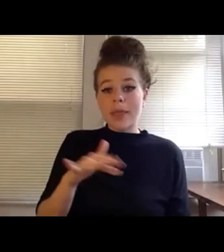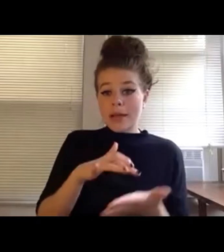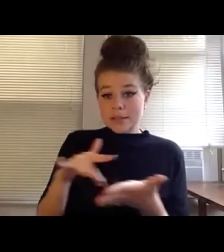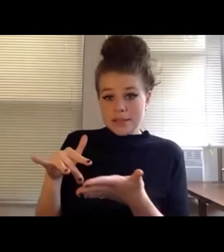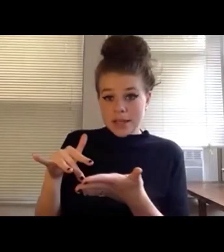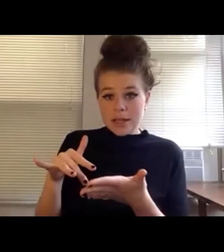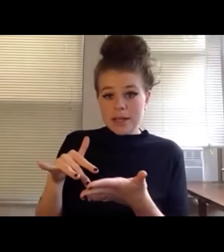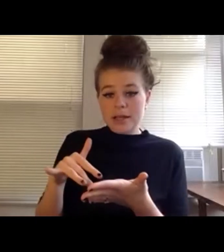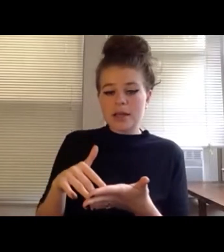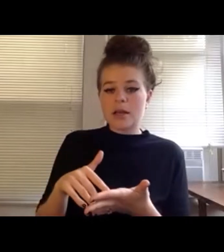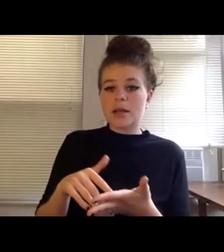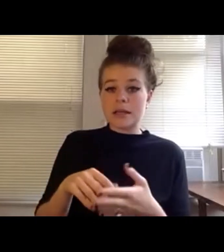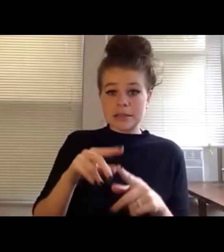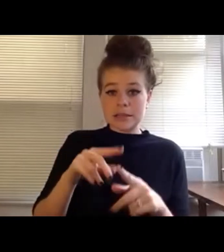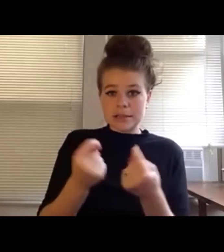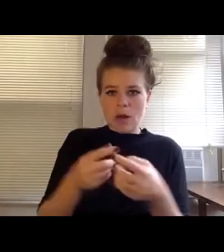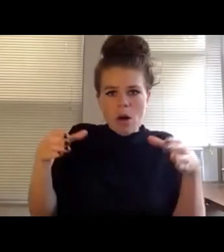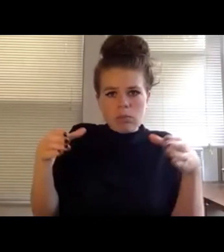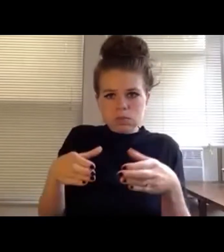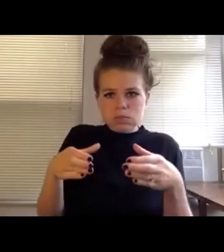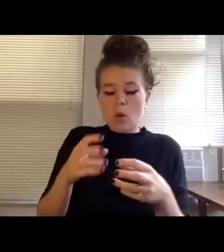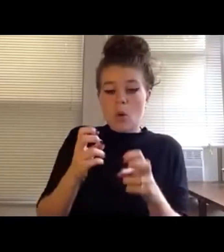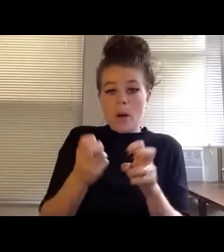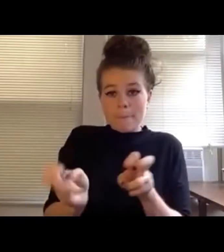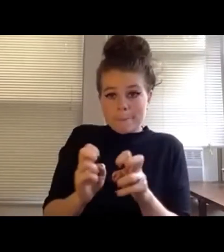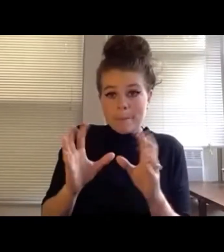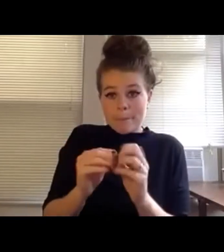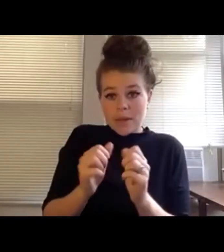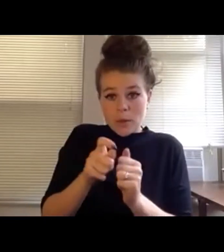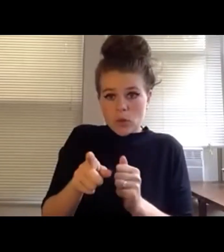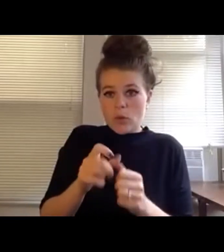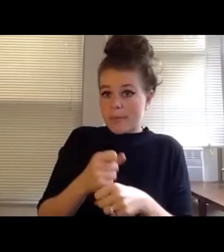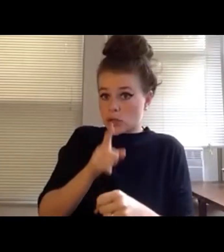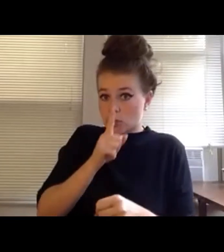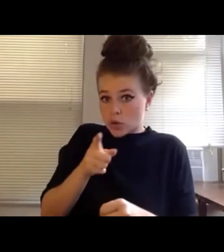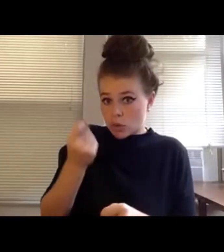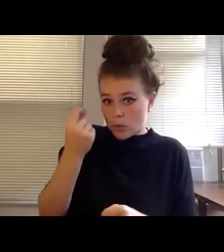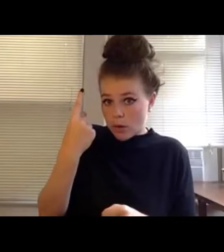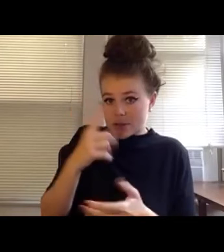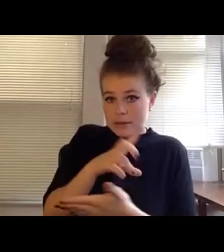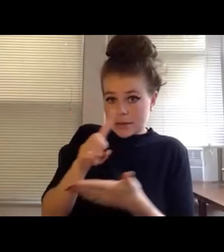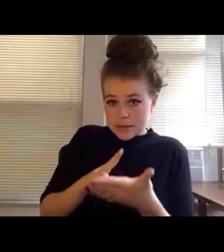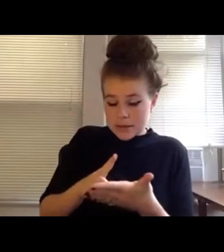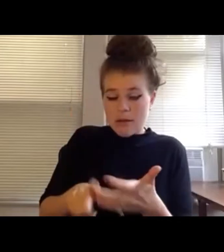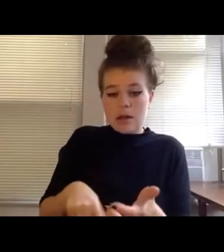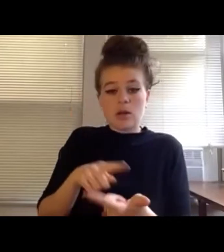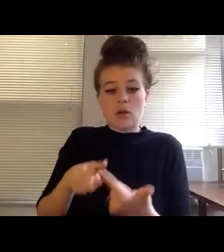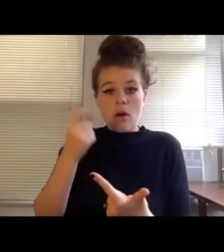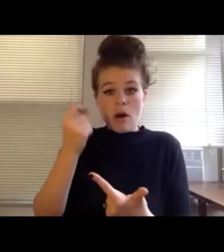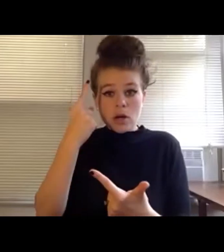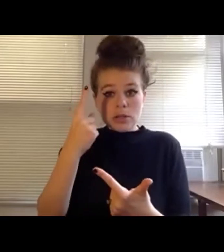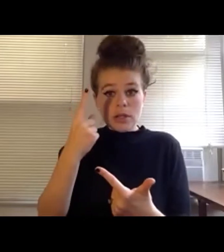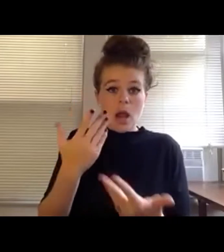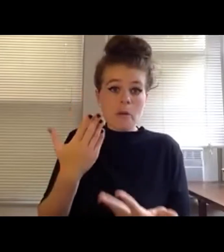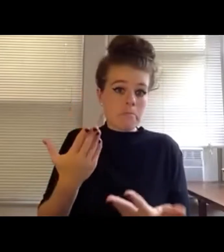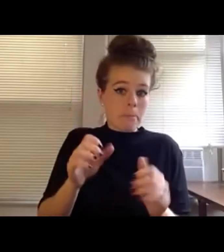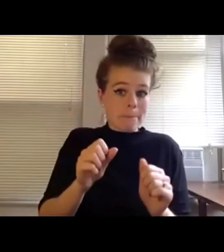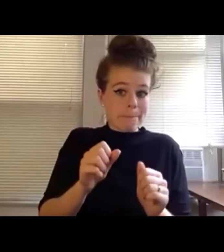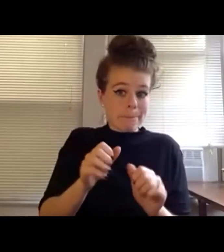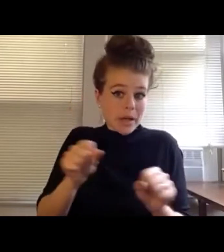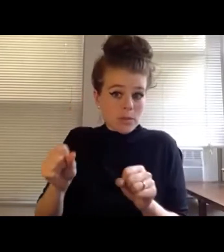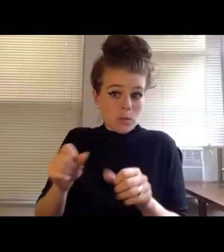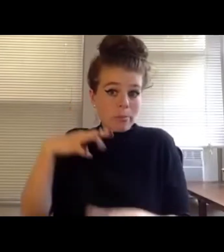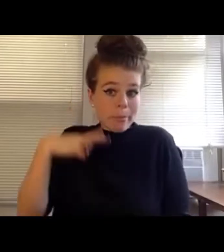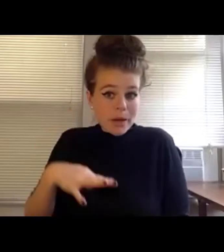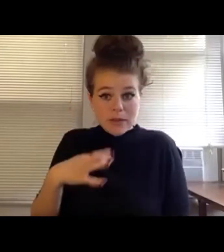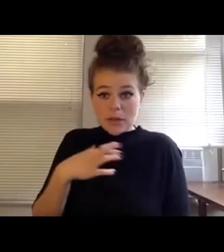spend as much time as you need with you so that you understand the design of the study, the potential benefit and risk of the